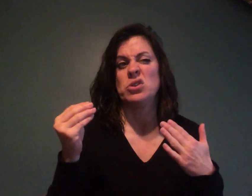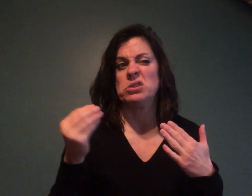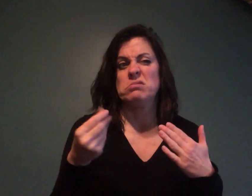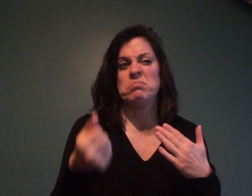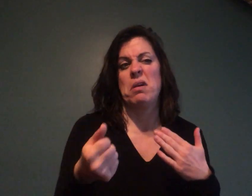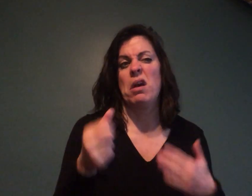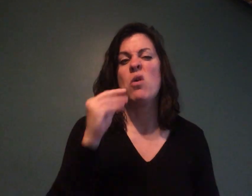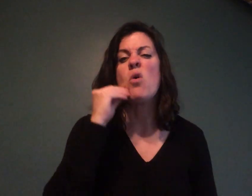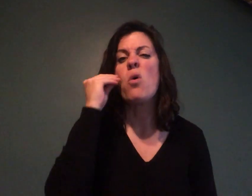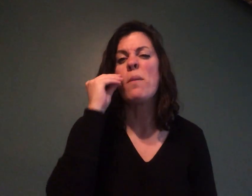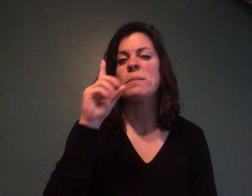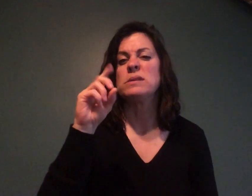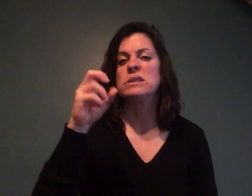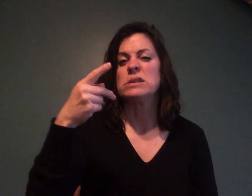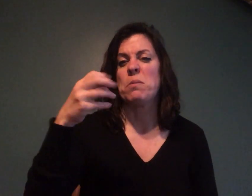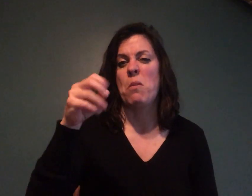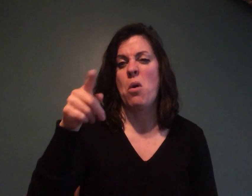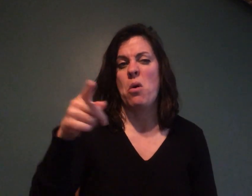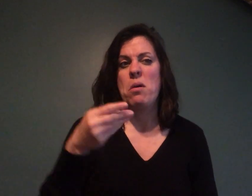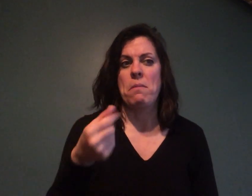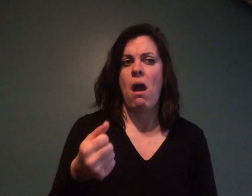It's not that bad. No, it's not that bad at all.